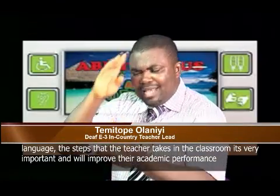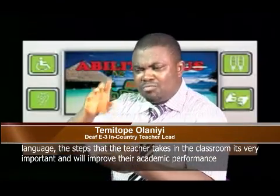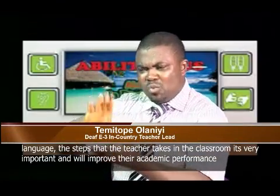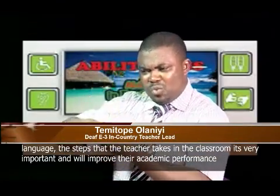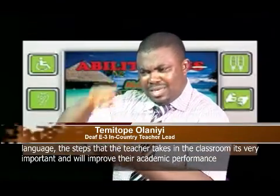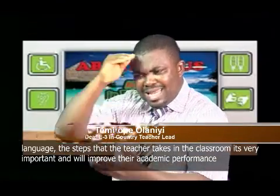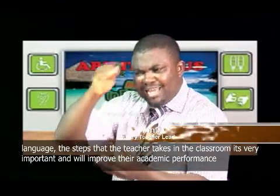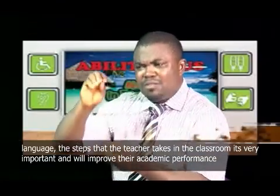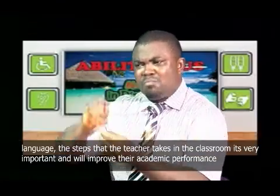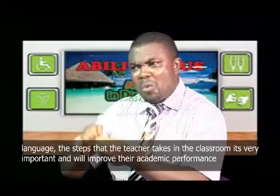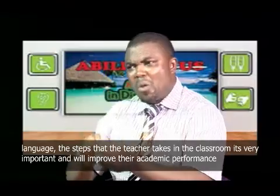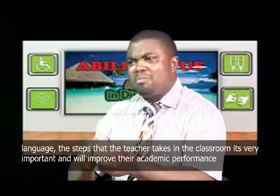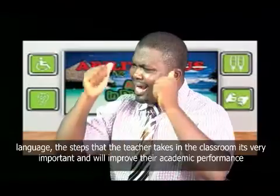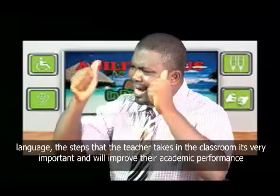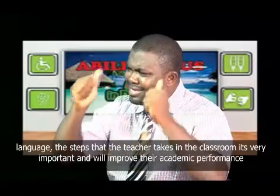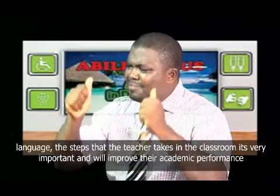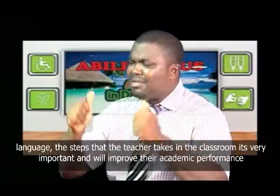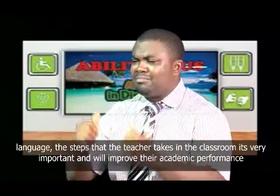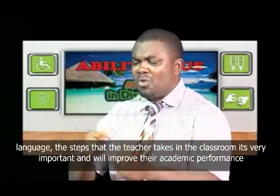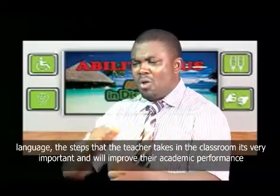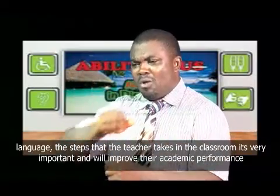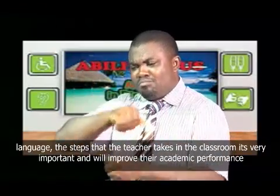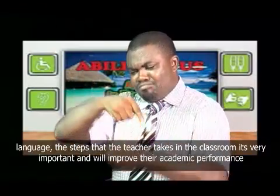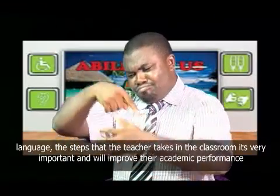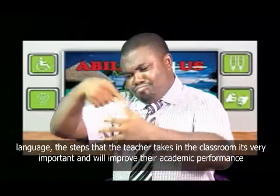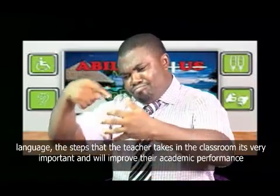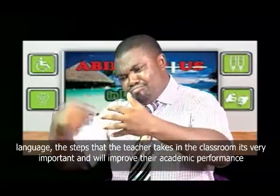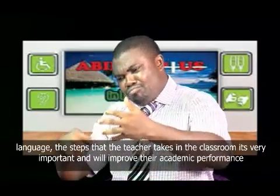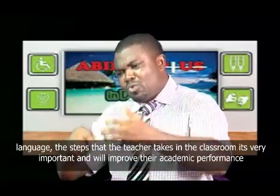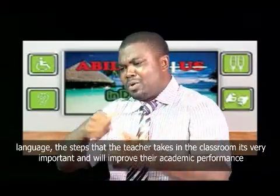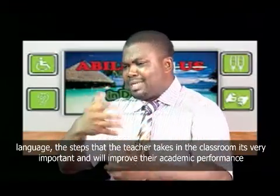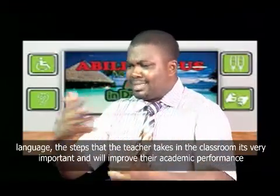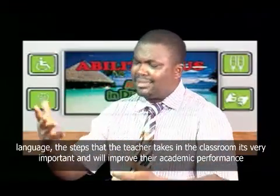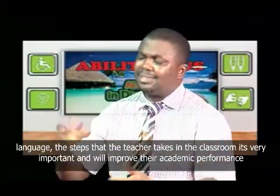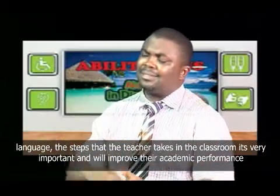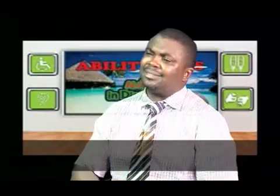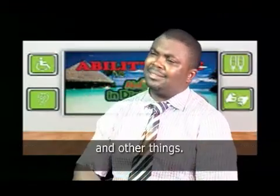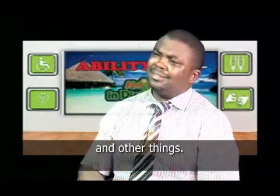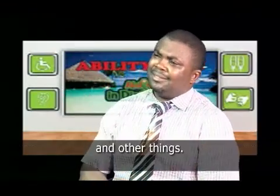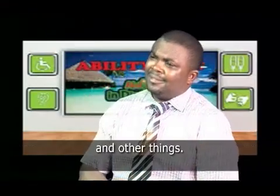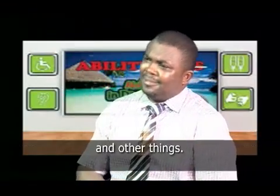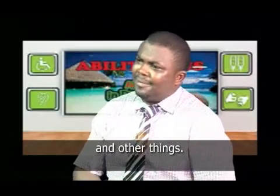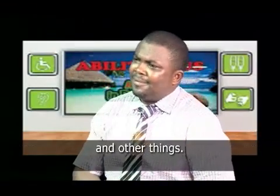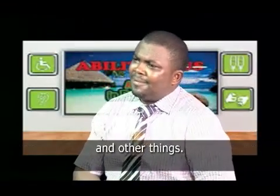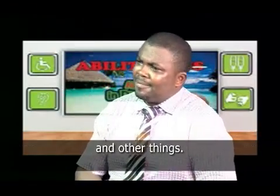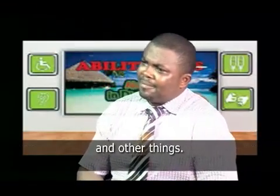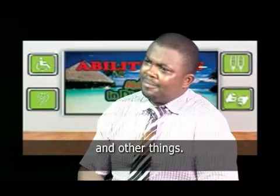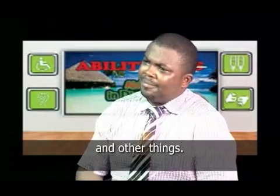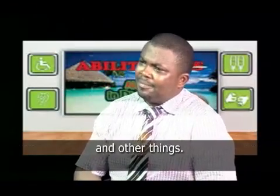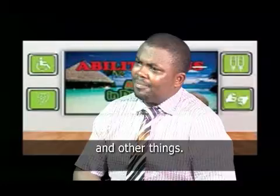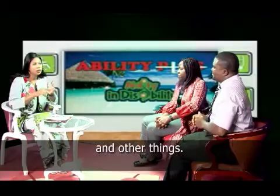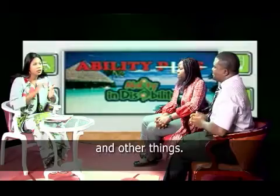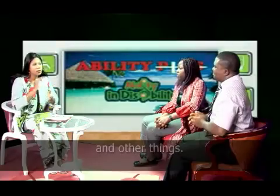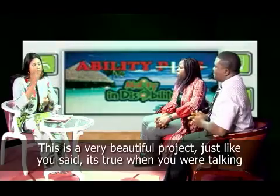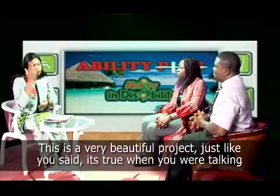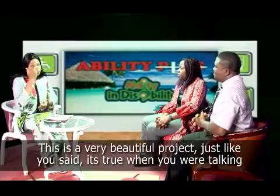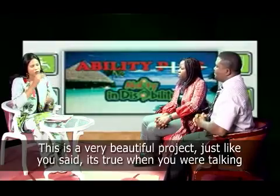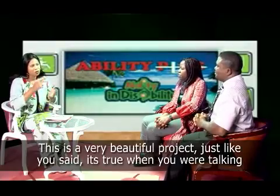classroom in helping the and improve their academic performance. and other things. This